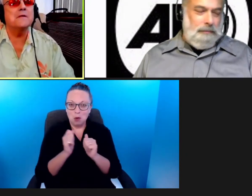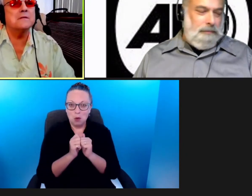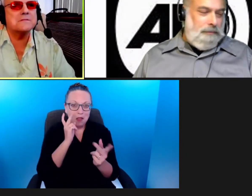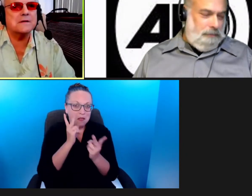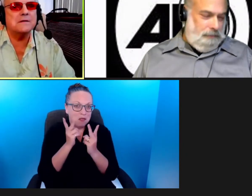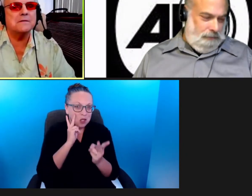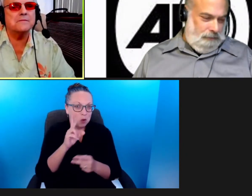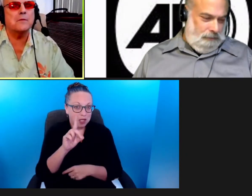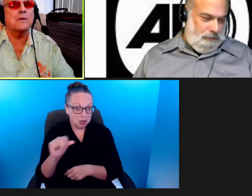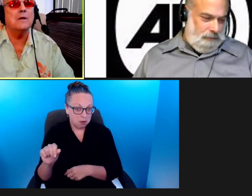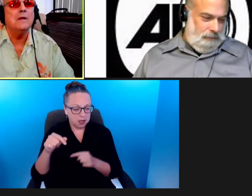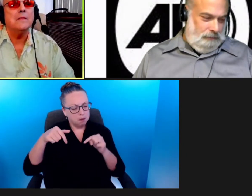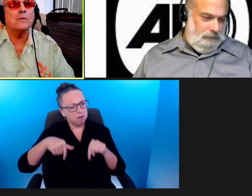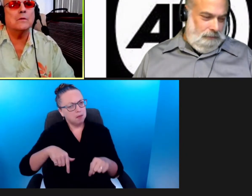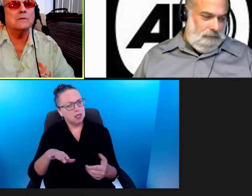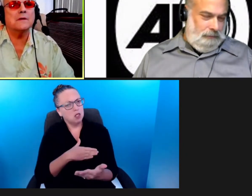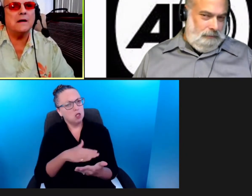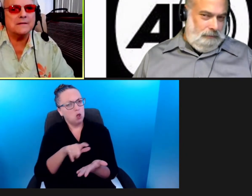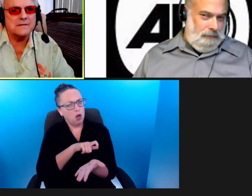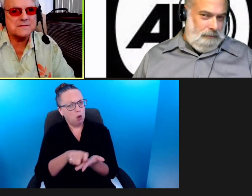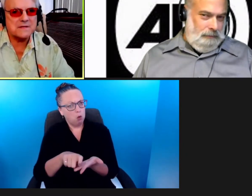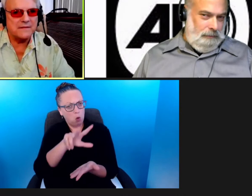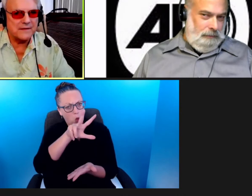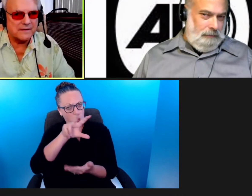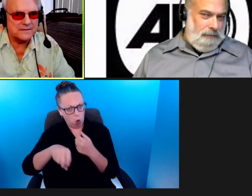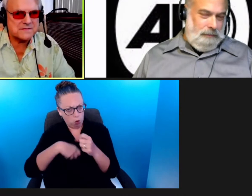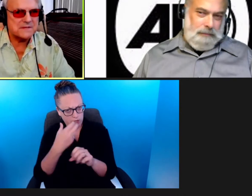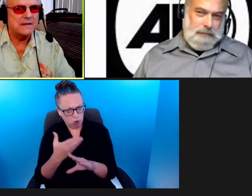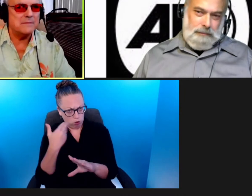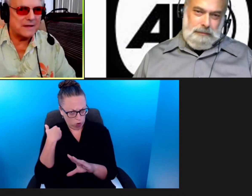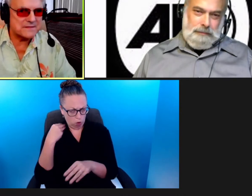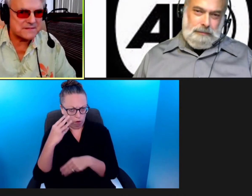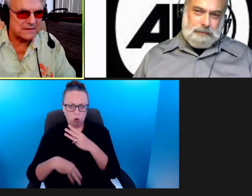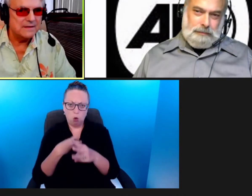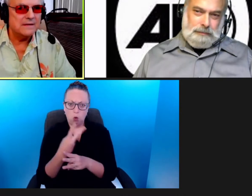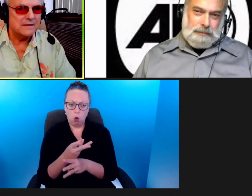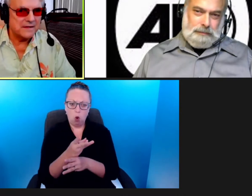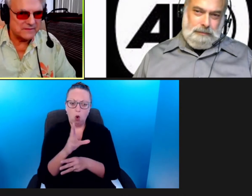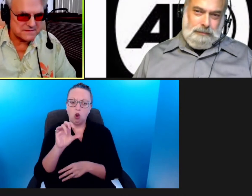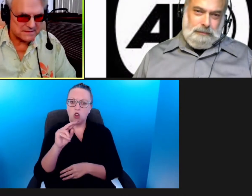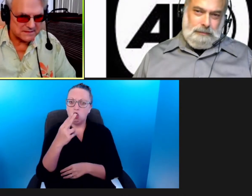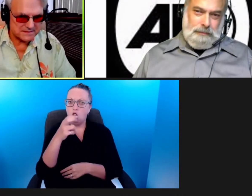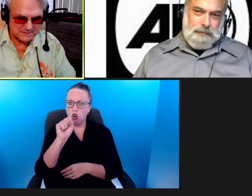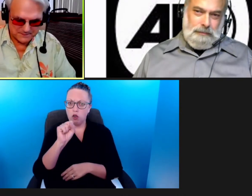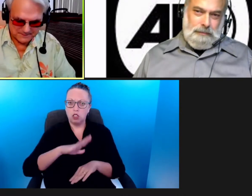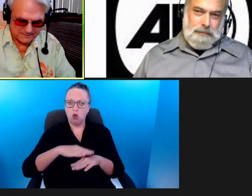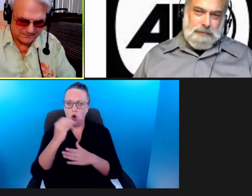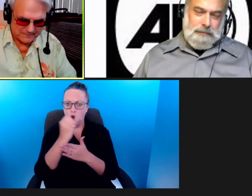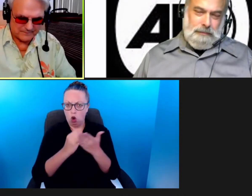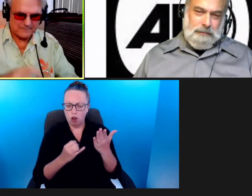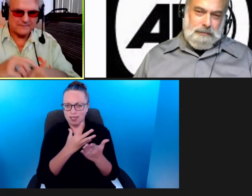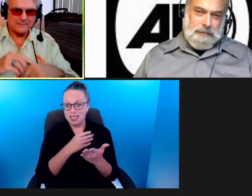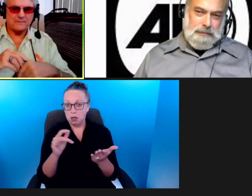30 years ago for the World Congress on the Arts and Medicine. Give us art.